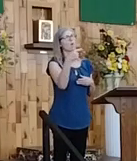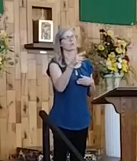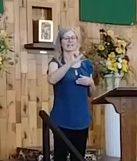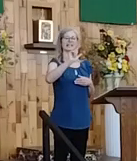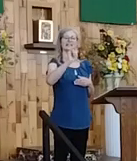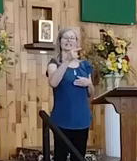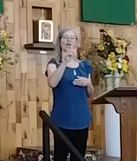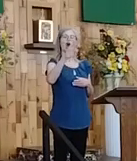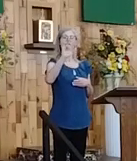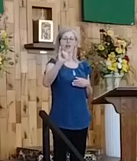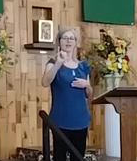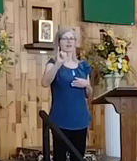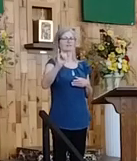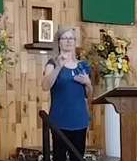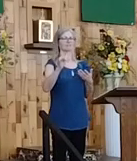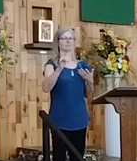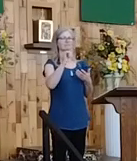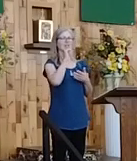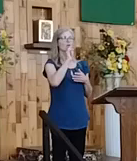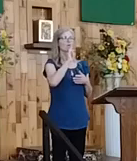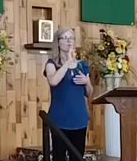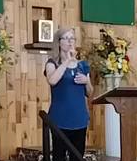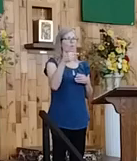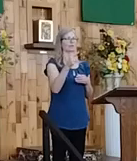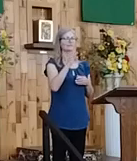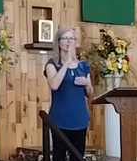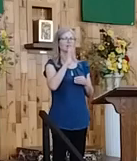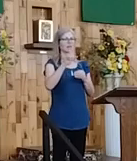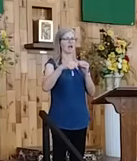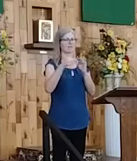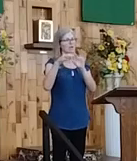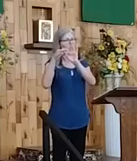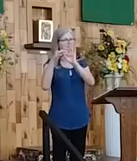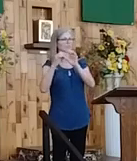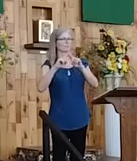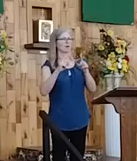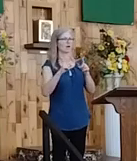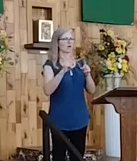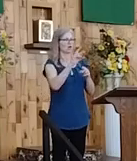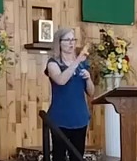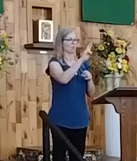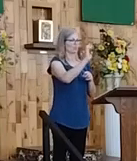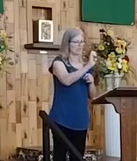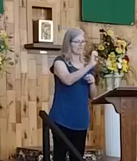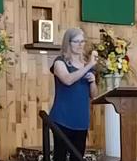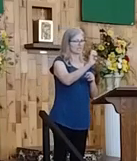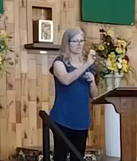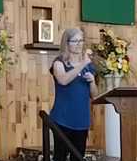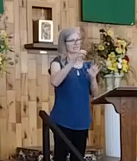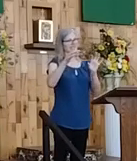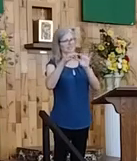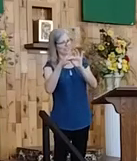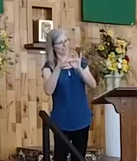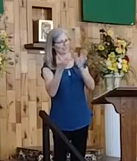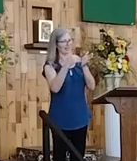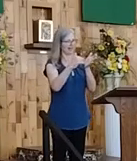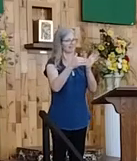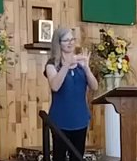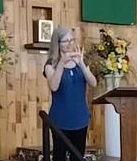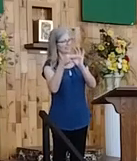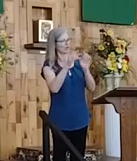ligare, so we're not only talking about religion, we're talking about religion. And you know that in